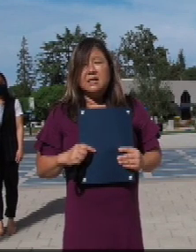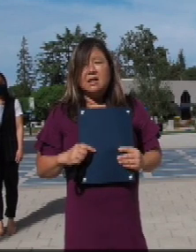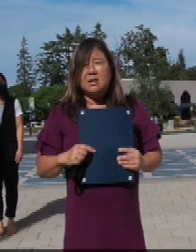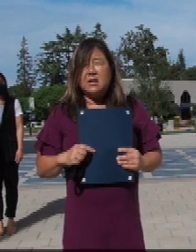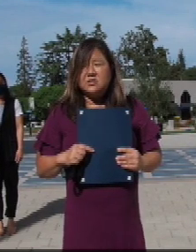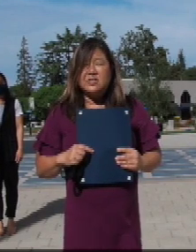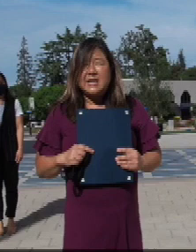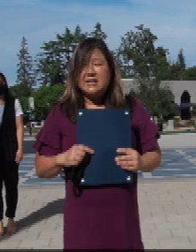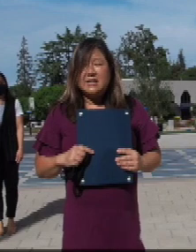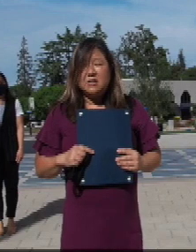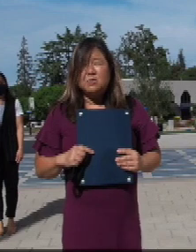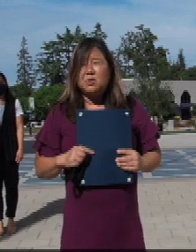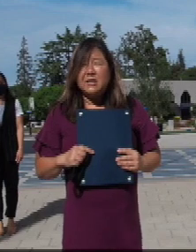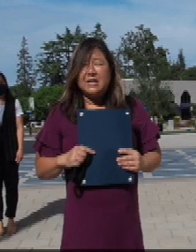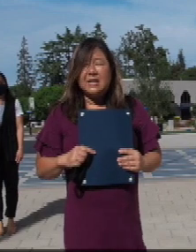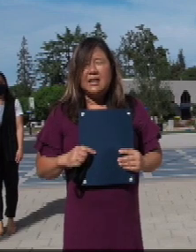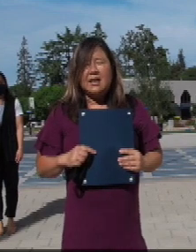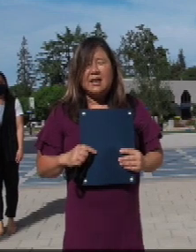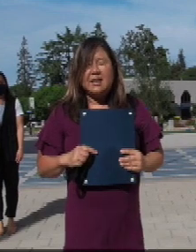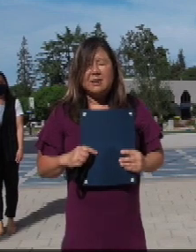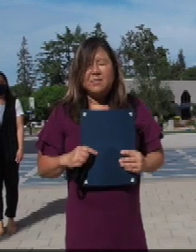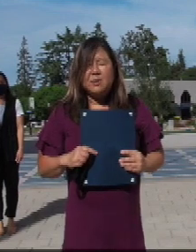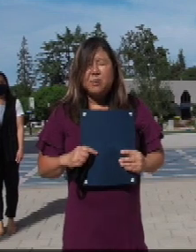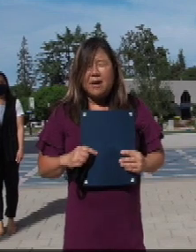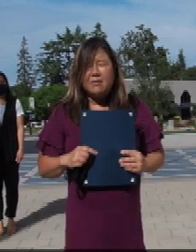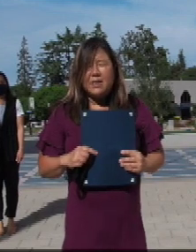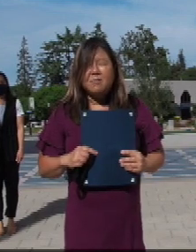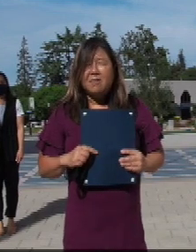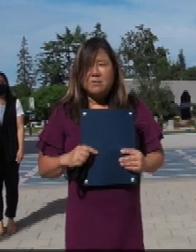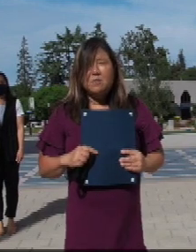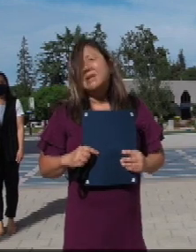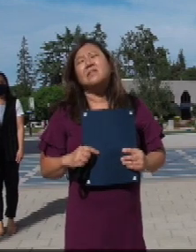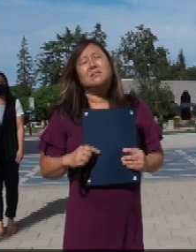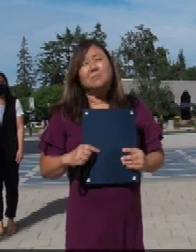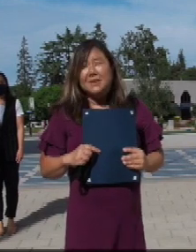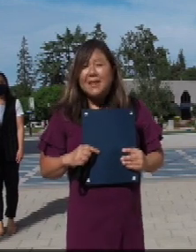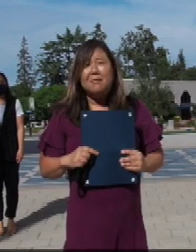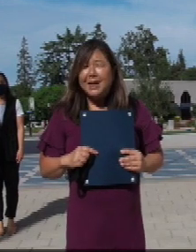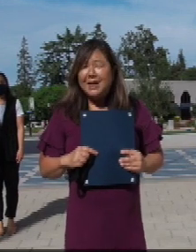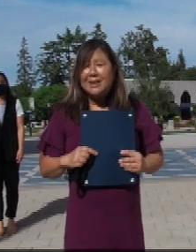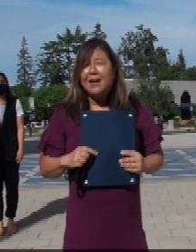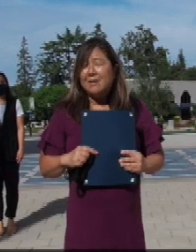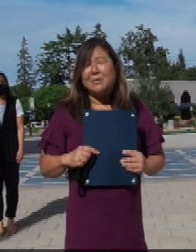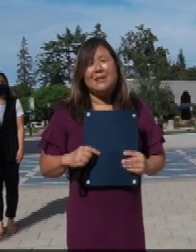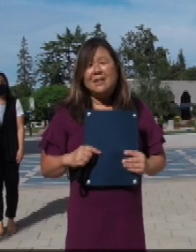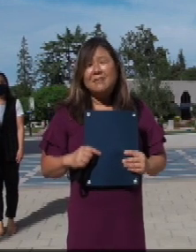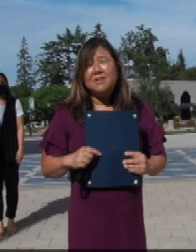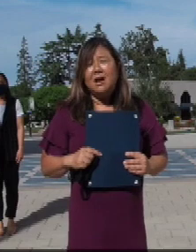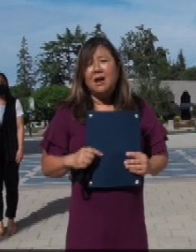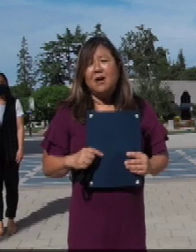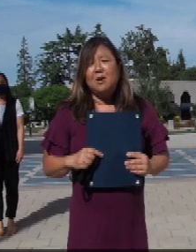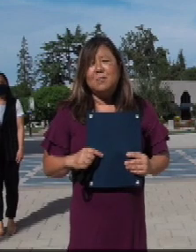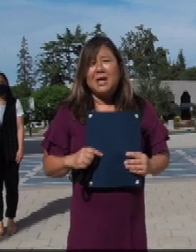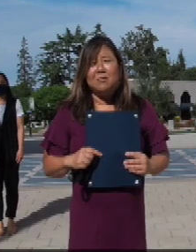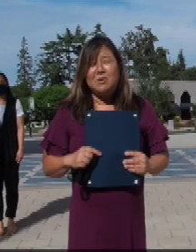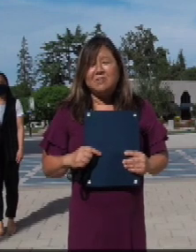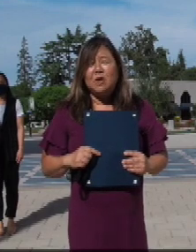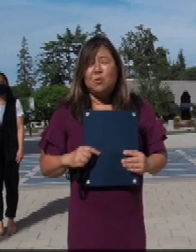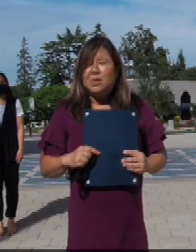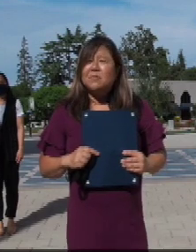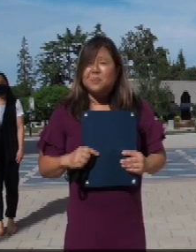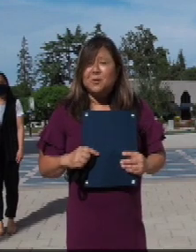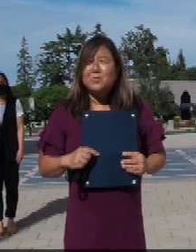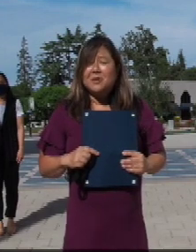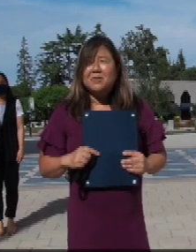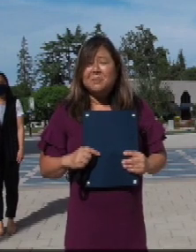and understanding community. And I'm very proud that Mountain View has been that way, I believe, and